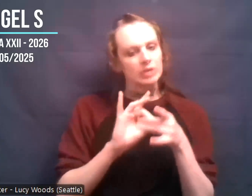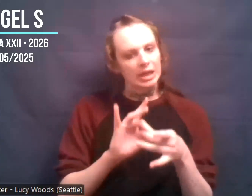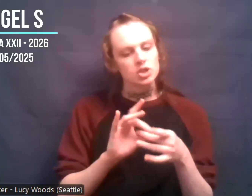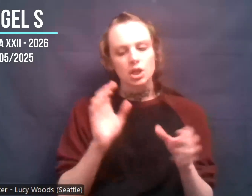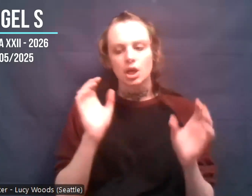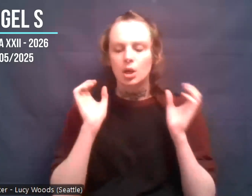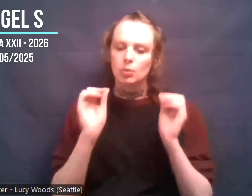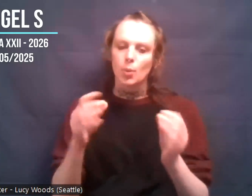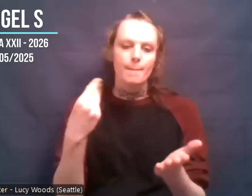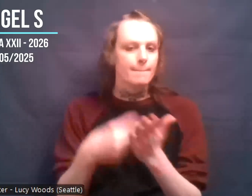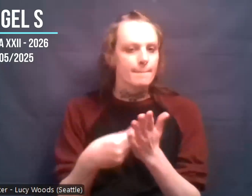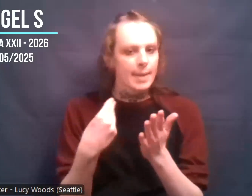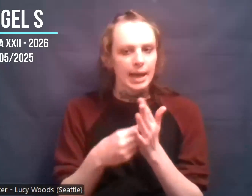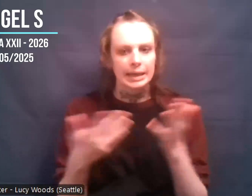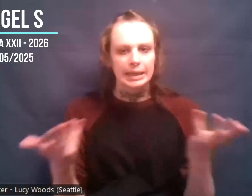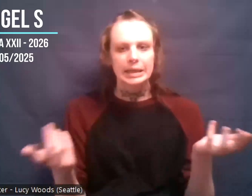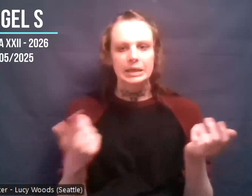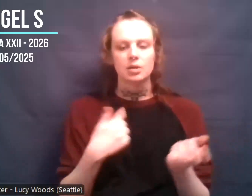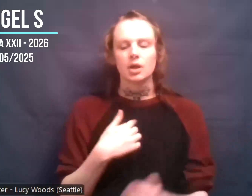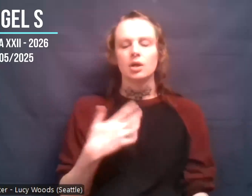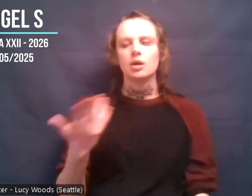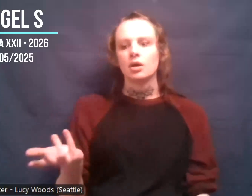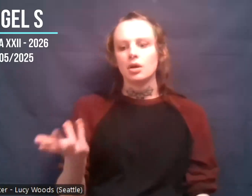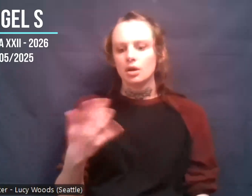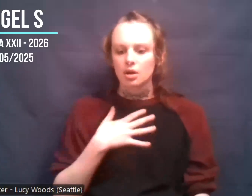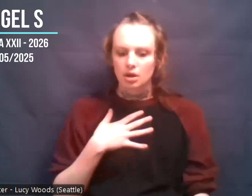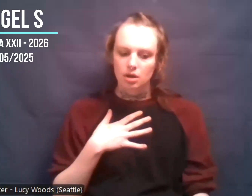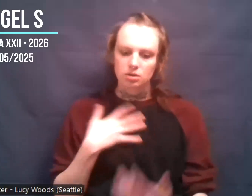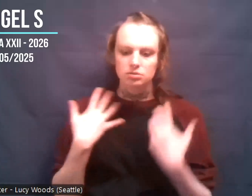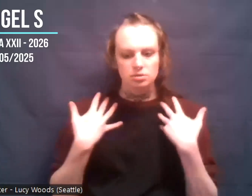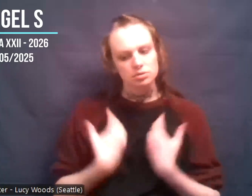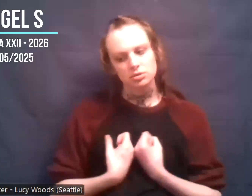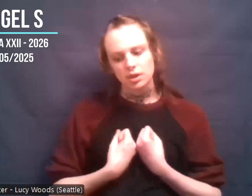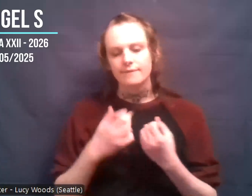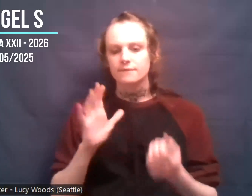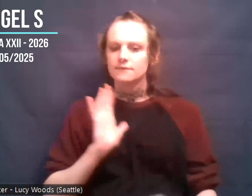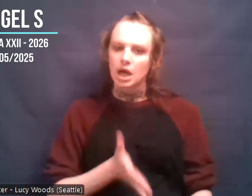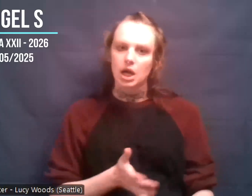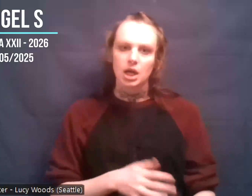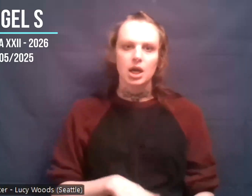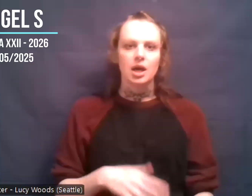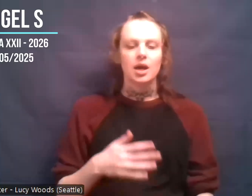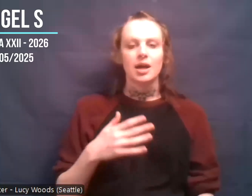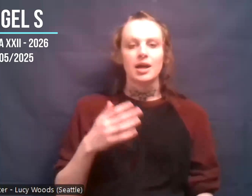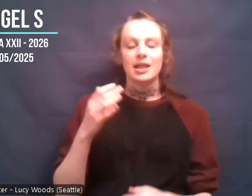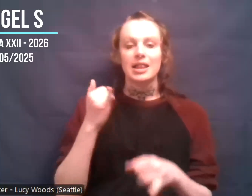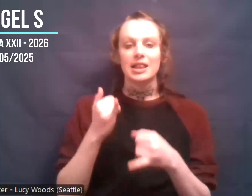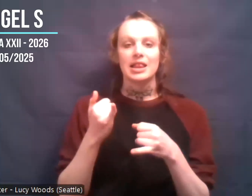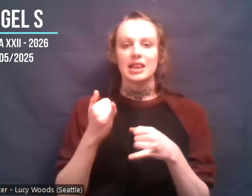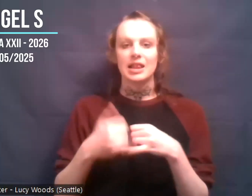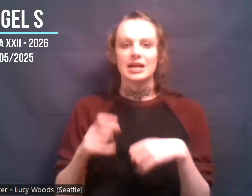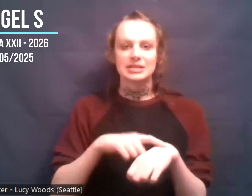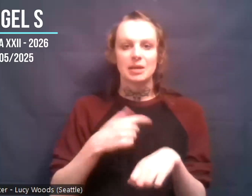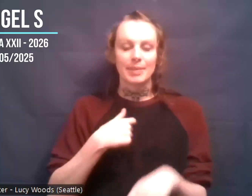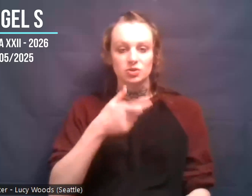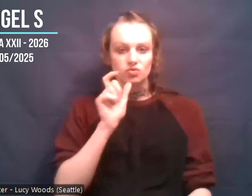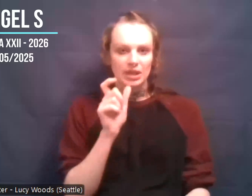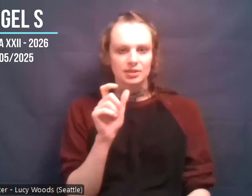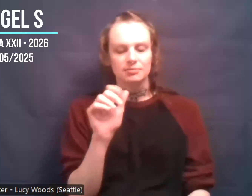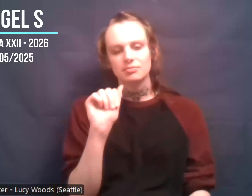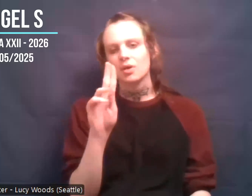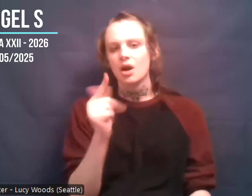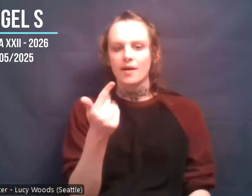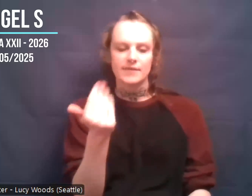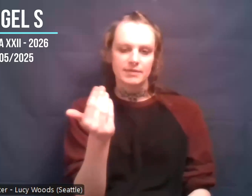So begrudgingly, the last time I drank was August 14th, and my sober date is August 15th. But for a while, I stayed out of these